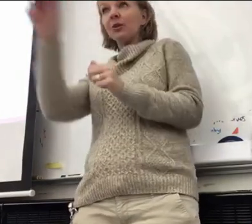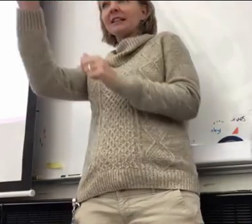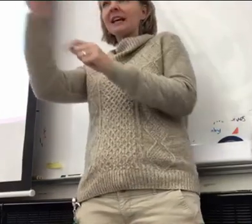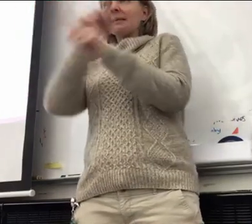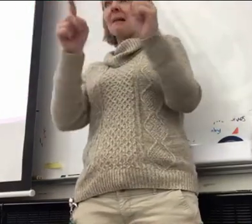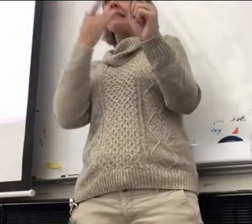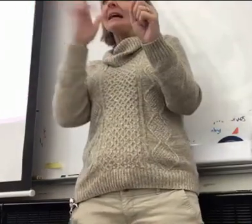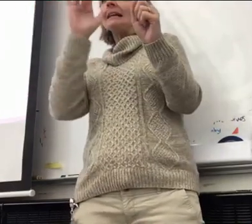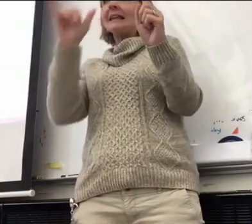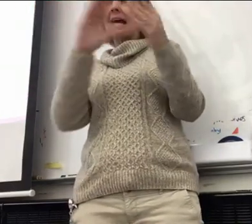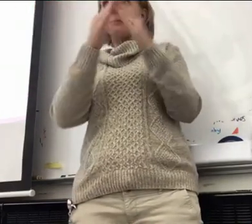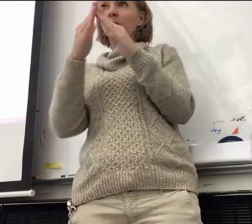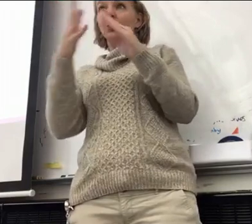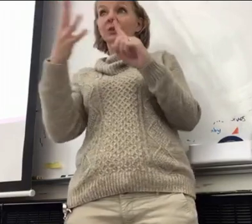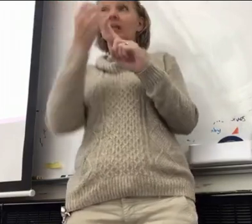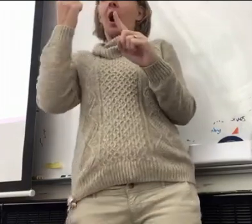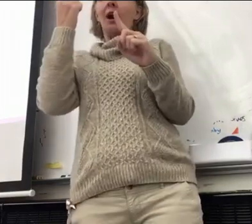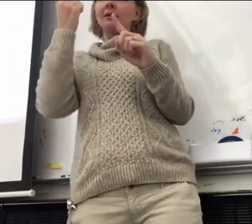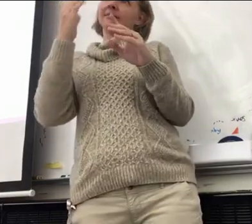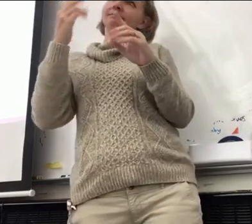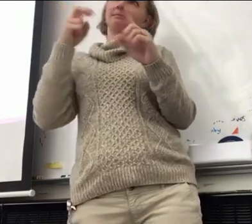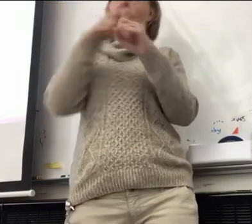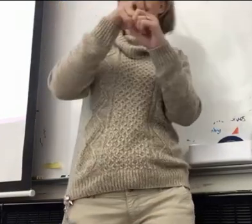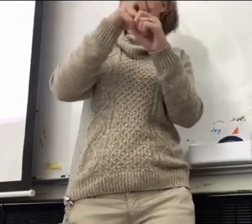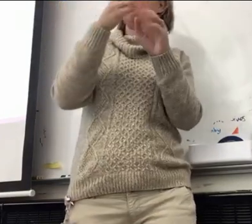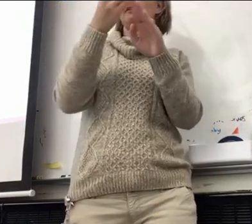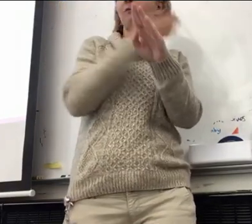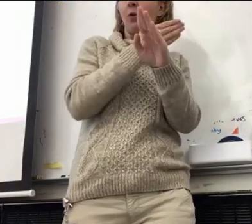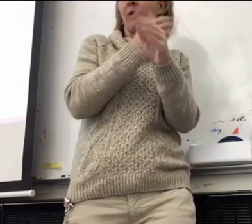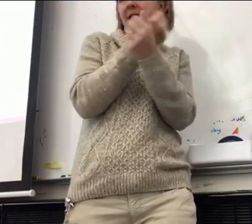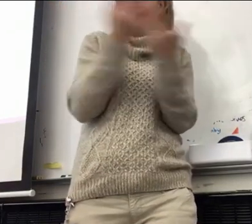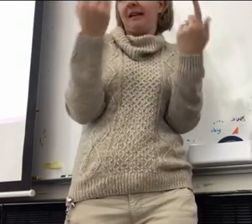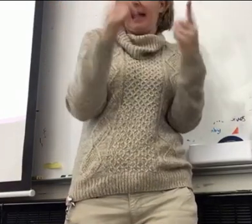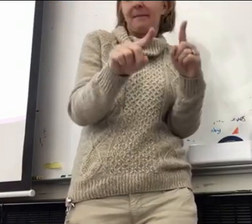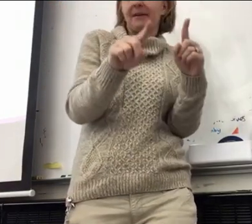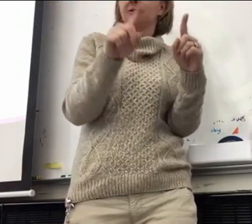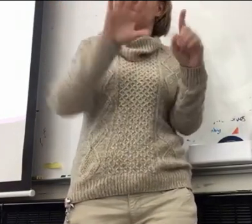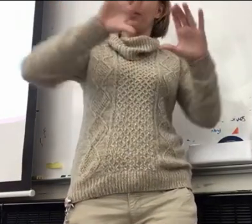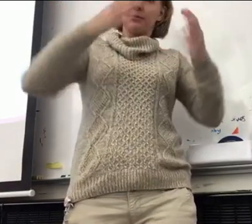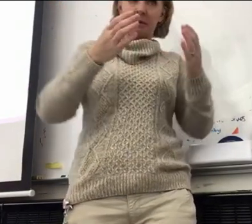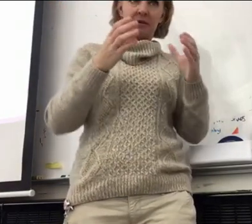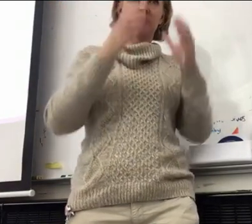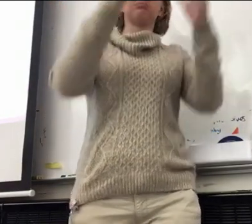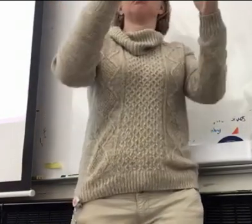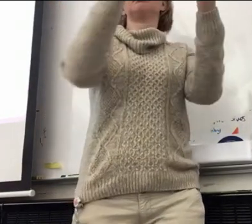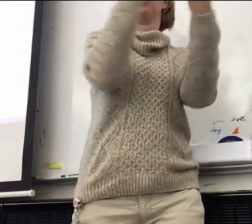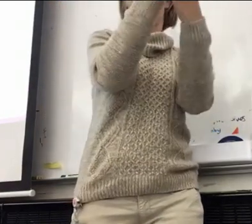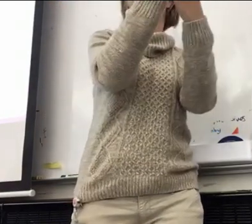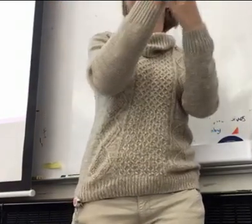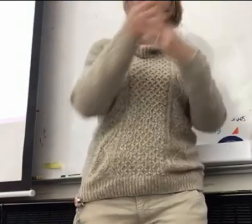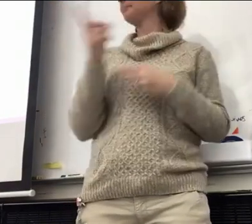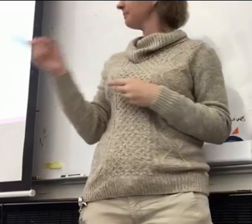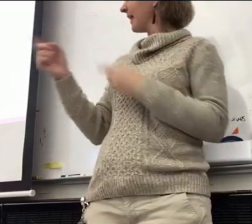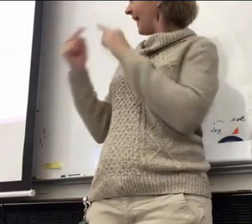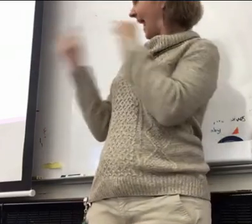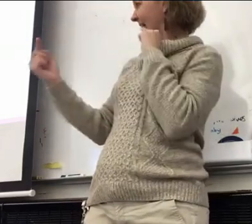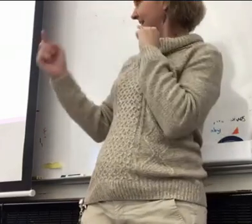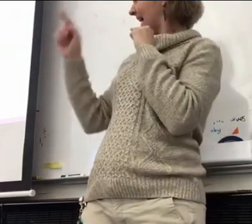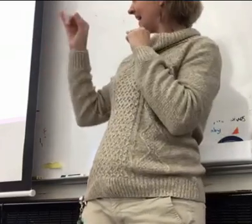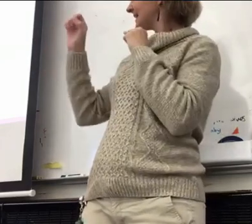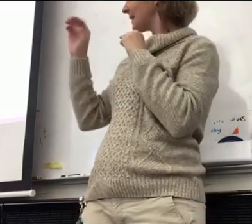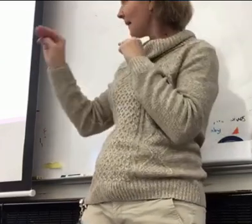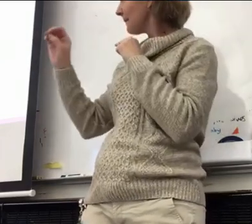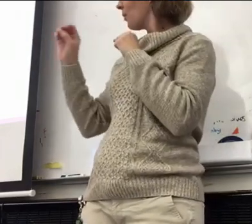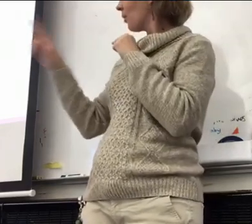that community was caught before anything bad happened, and those people are now in jail. Now, yeah. So were they anti-Islam or they